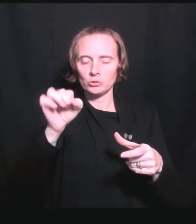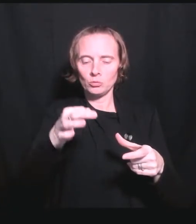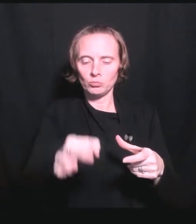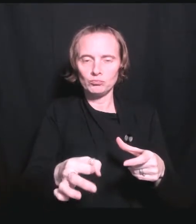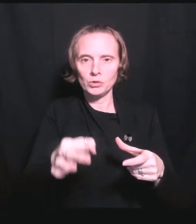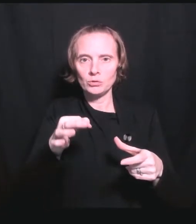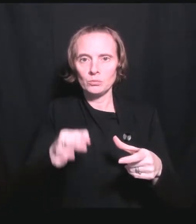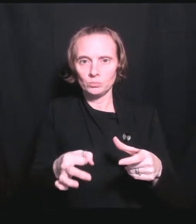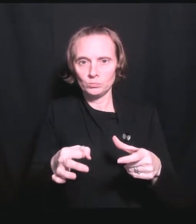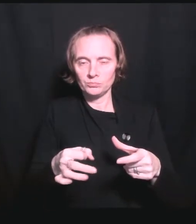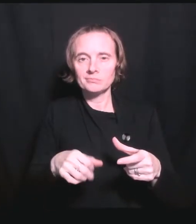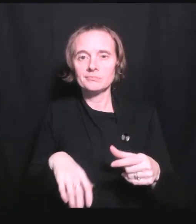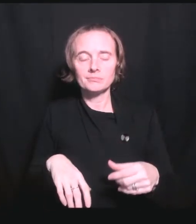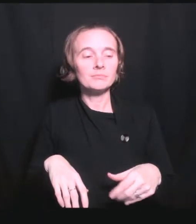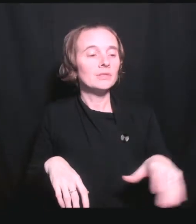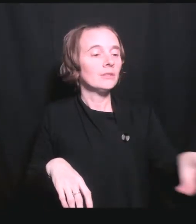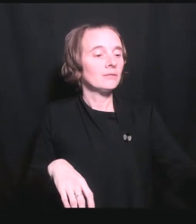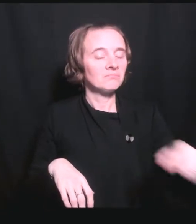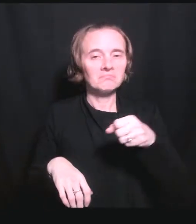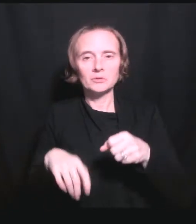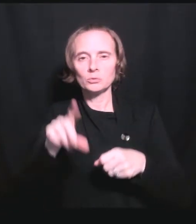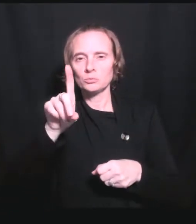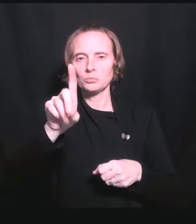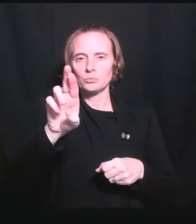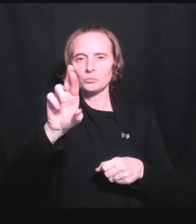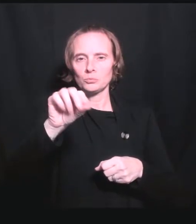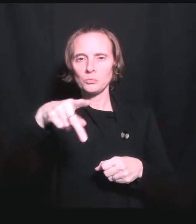it flat for the whole test.